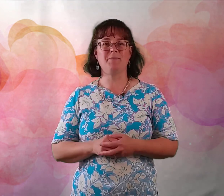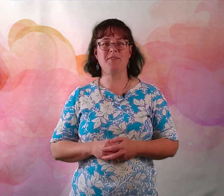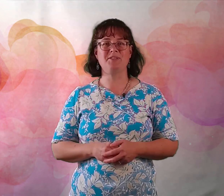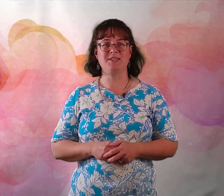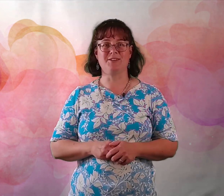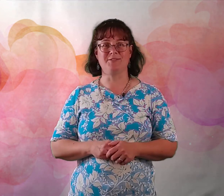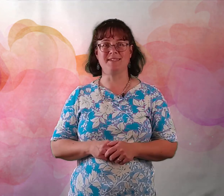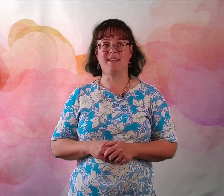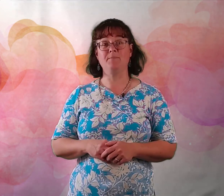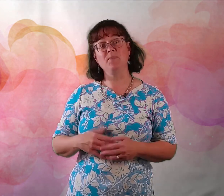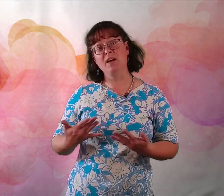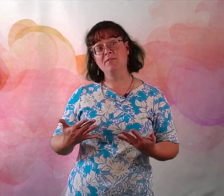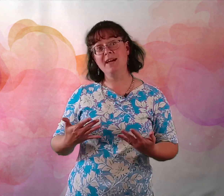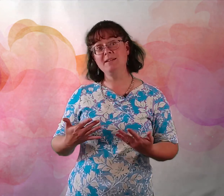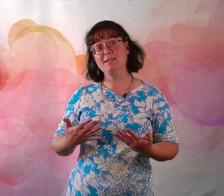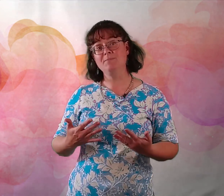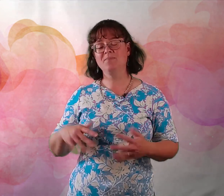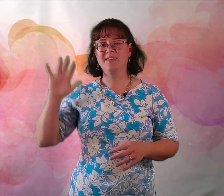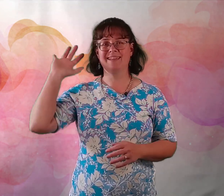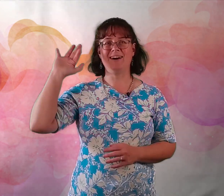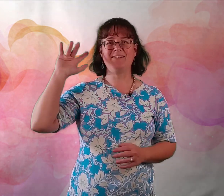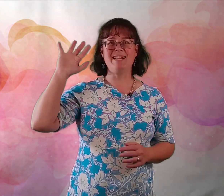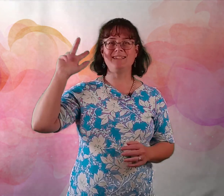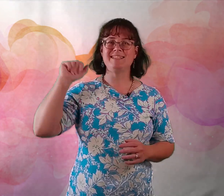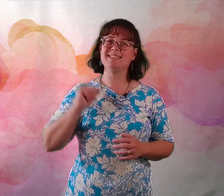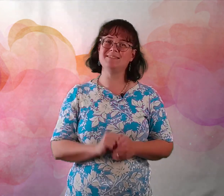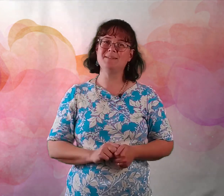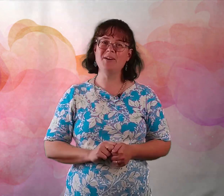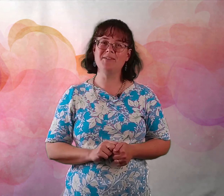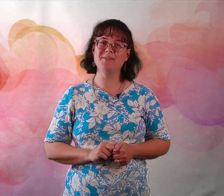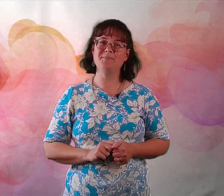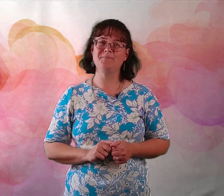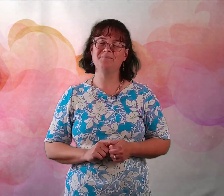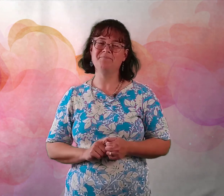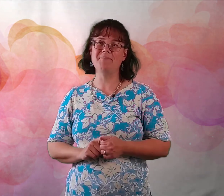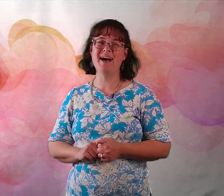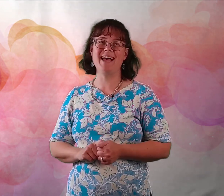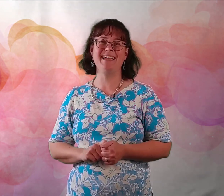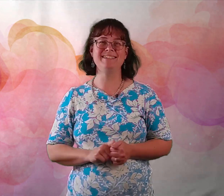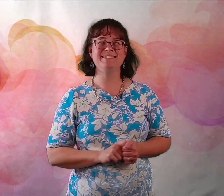up on Thursday. All right? All right. See you tomorrow. Bye-bye.